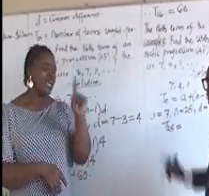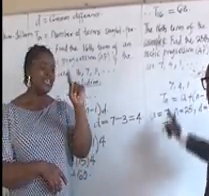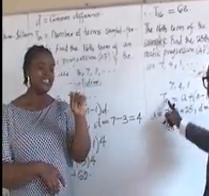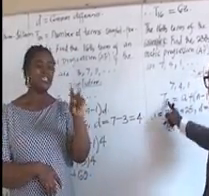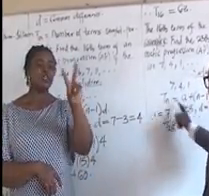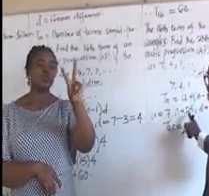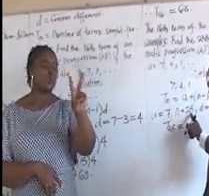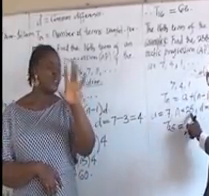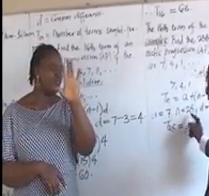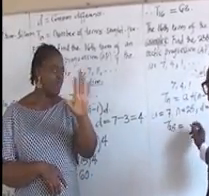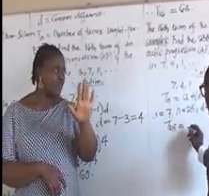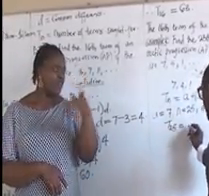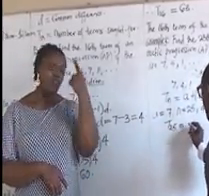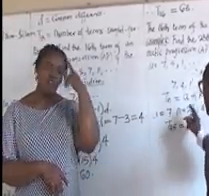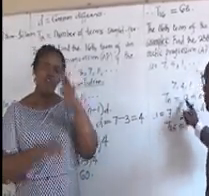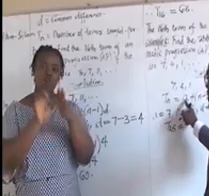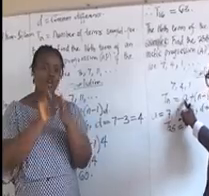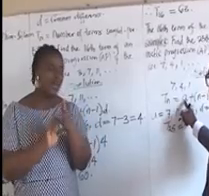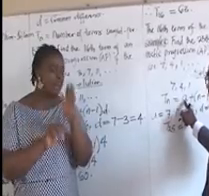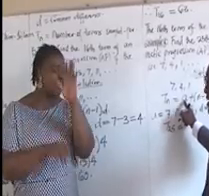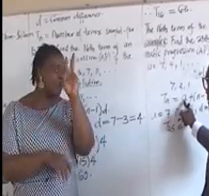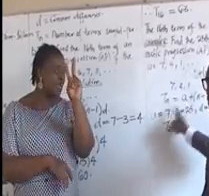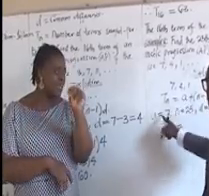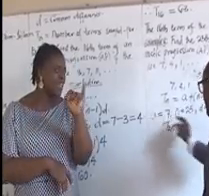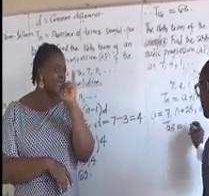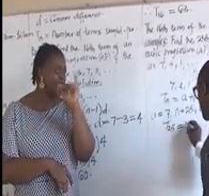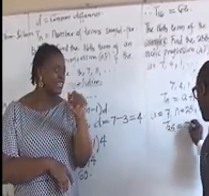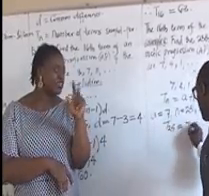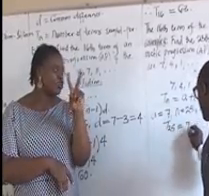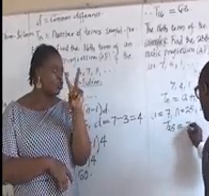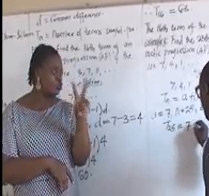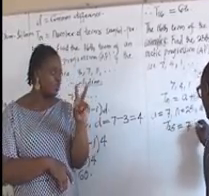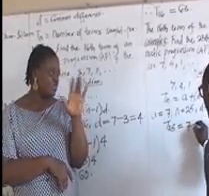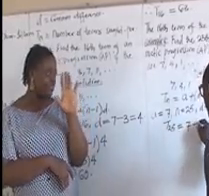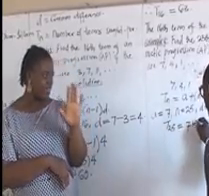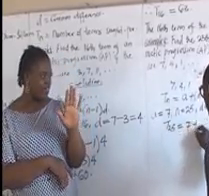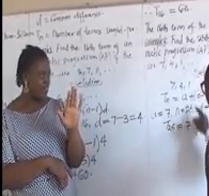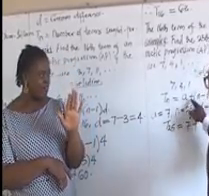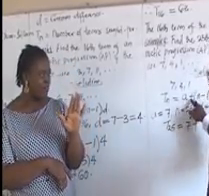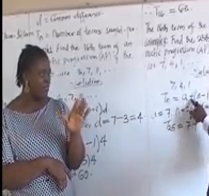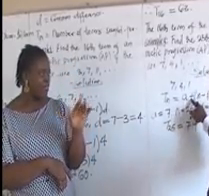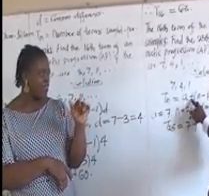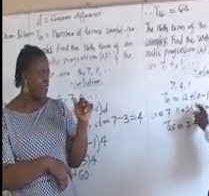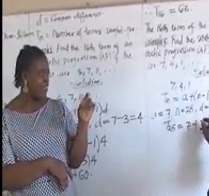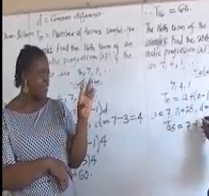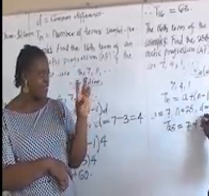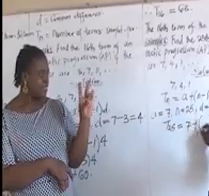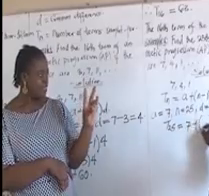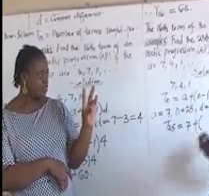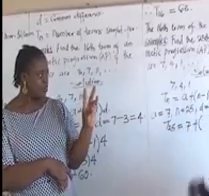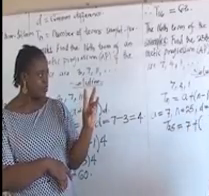T25 for n is 25 is equals to a the first term 7 plus from the